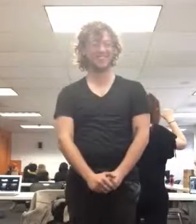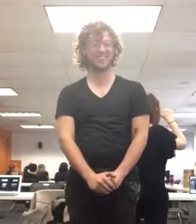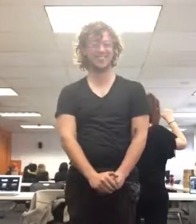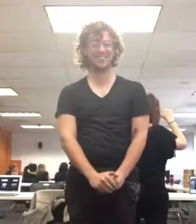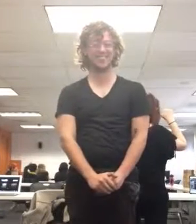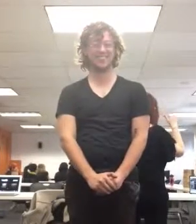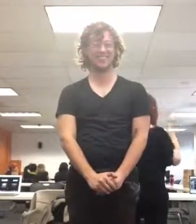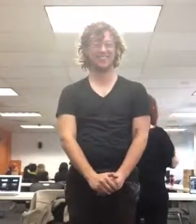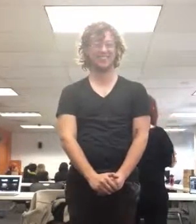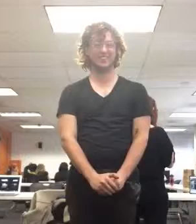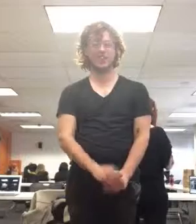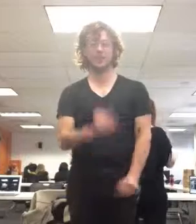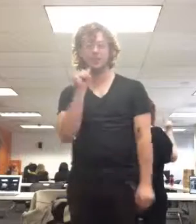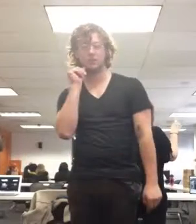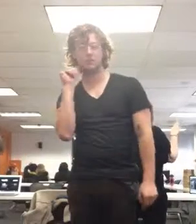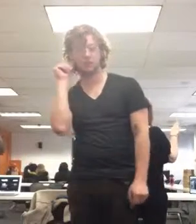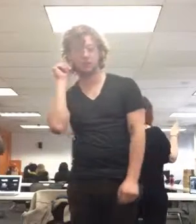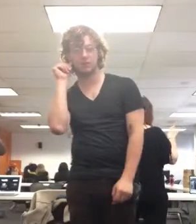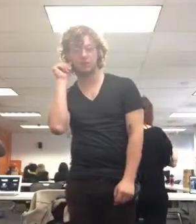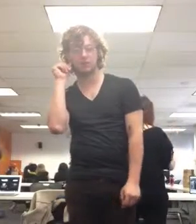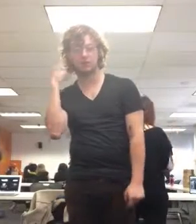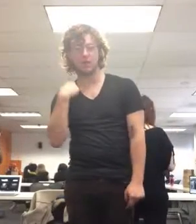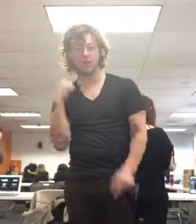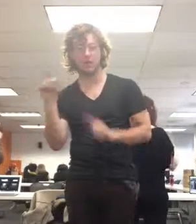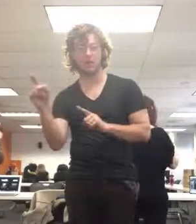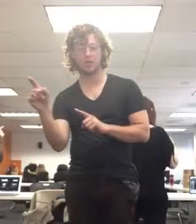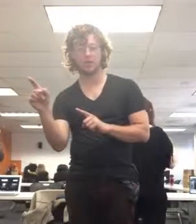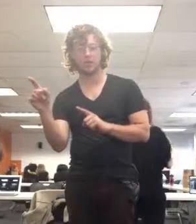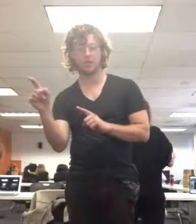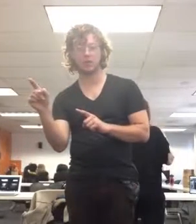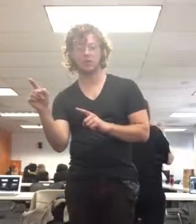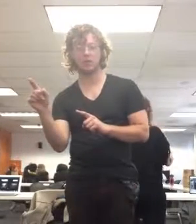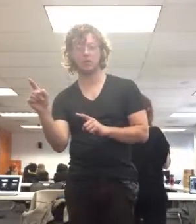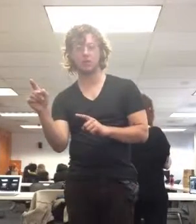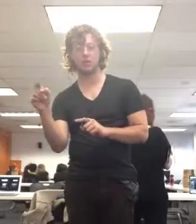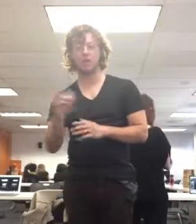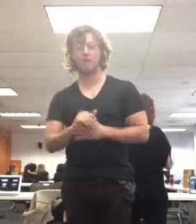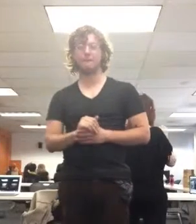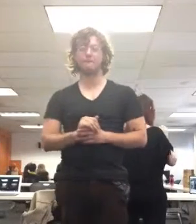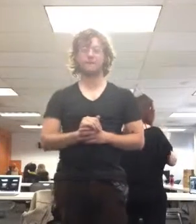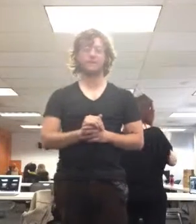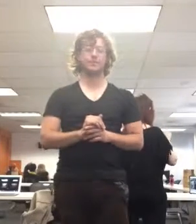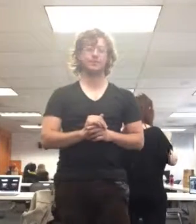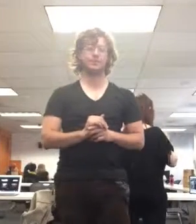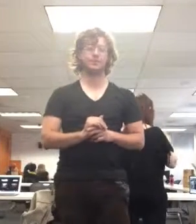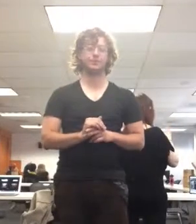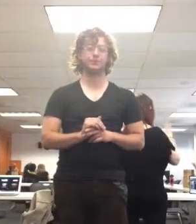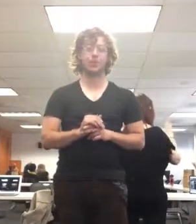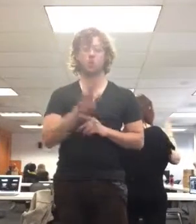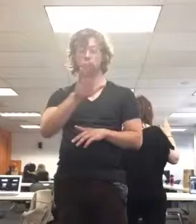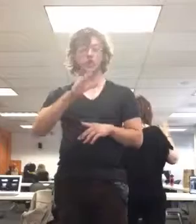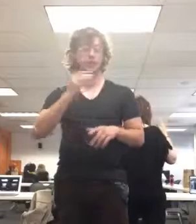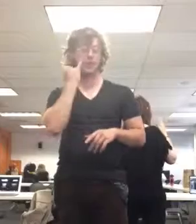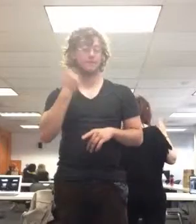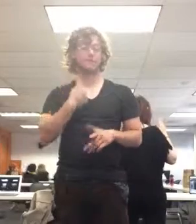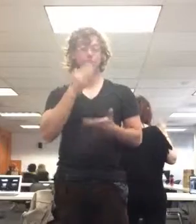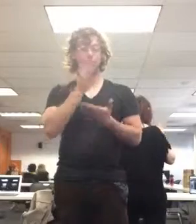I went. Every time you pause, it's actually a period. You've completed a sentence, and if it's an incomplete sentence, it's